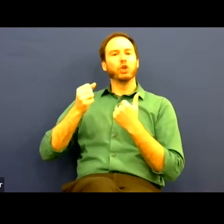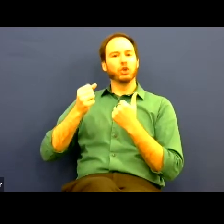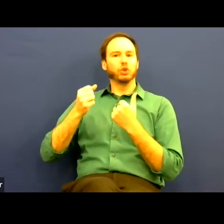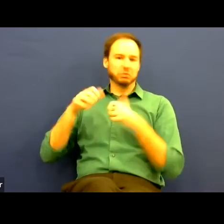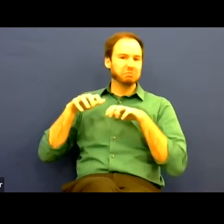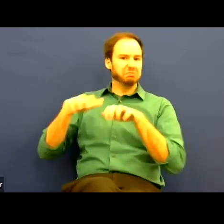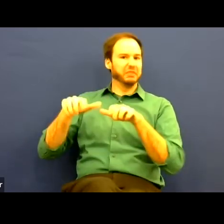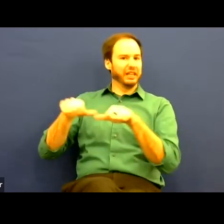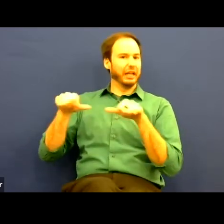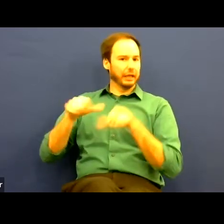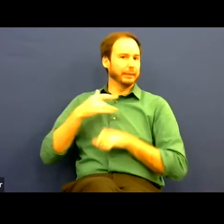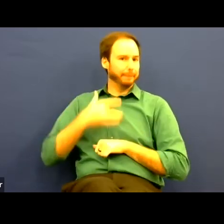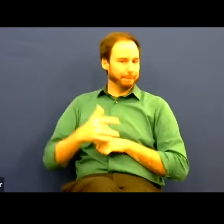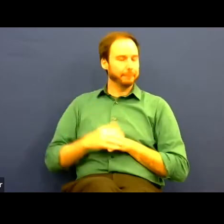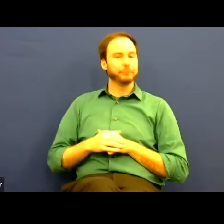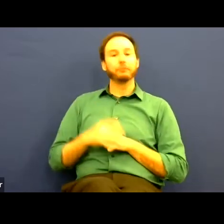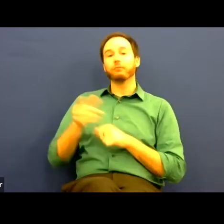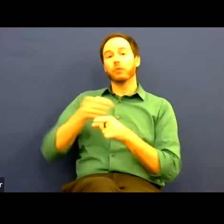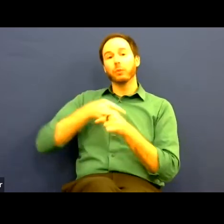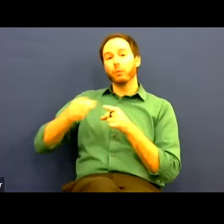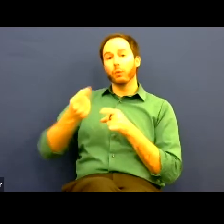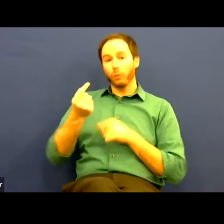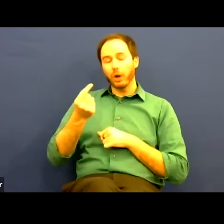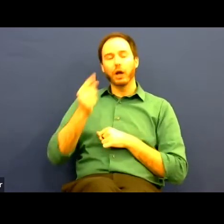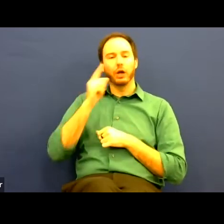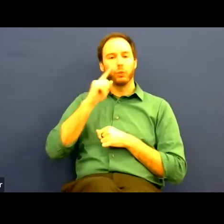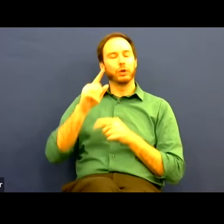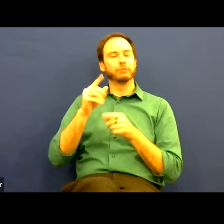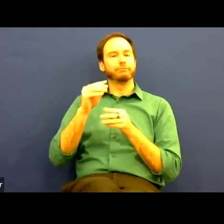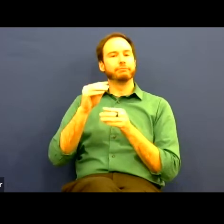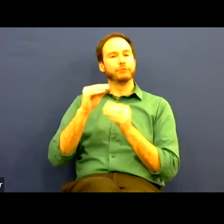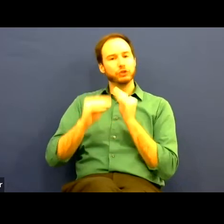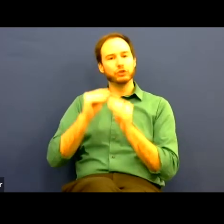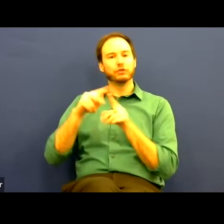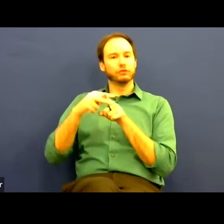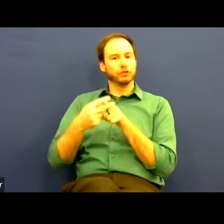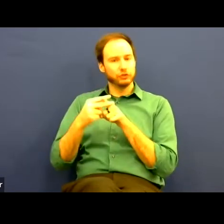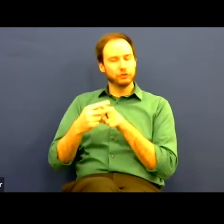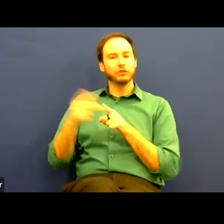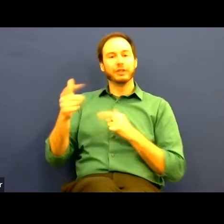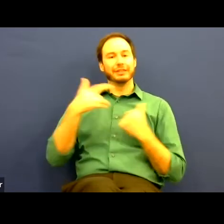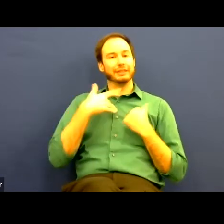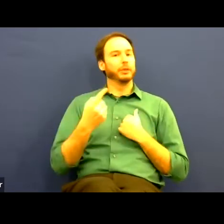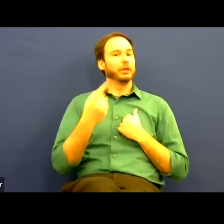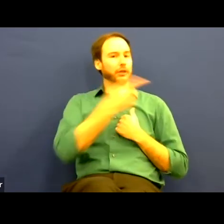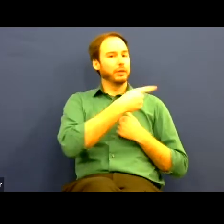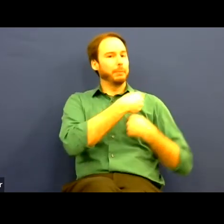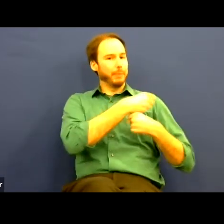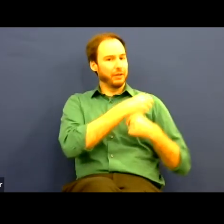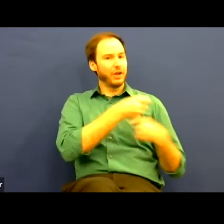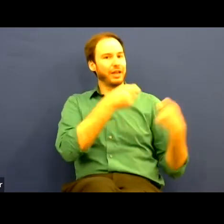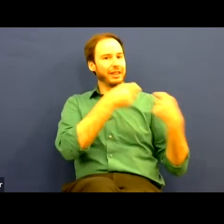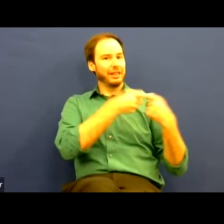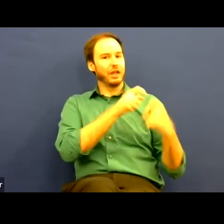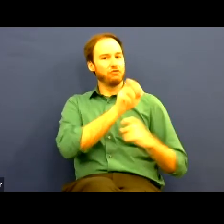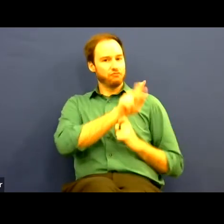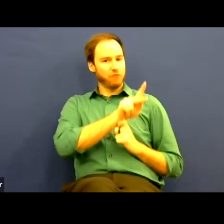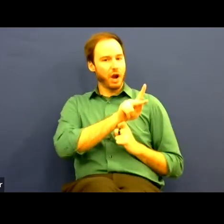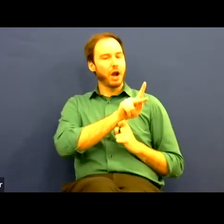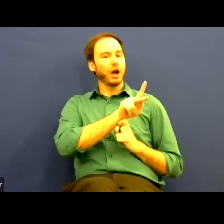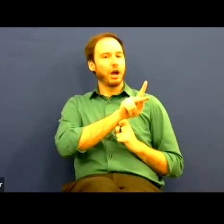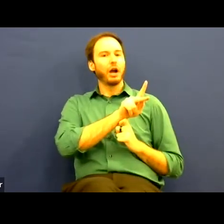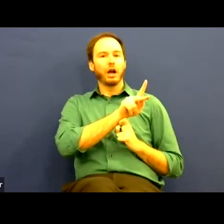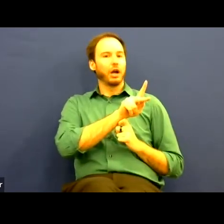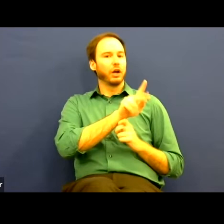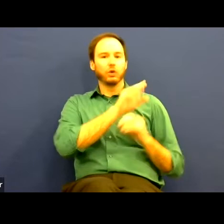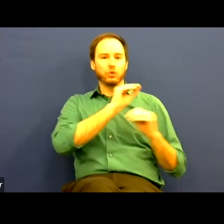neighborhood. This is primarily a service center. Rivian manufactures electric trucks with